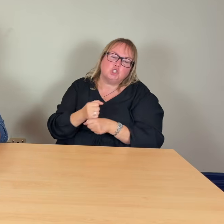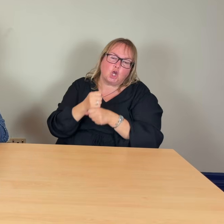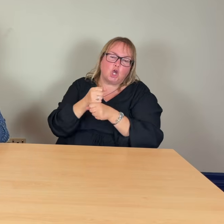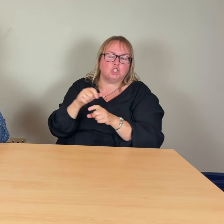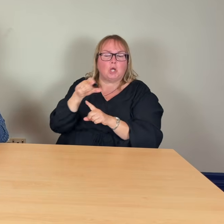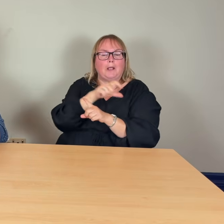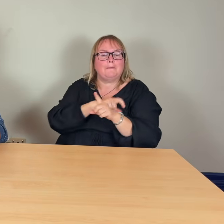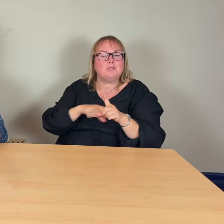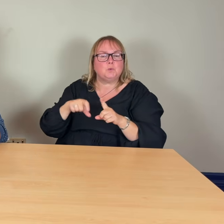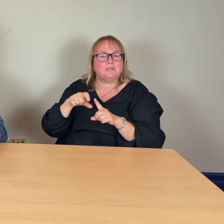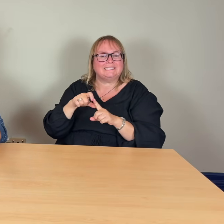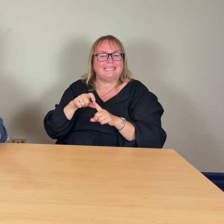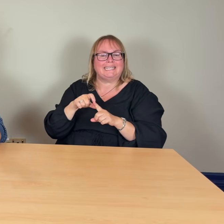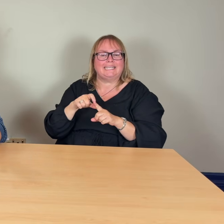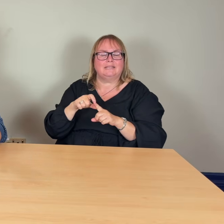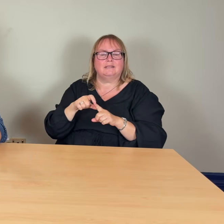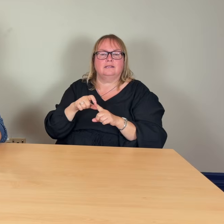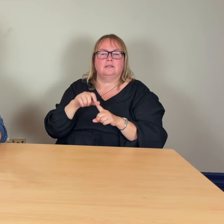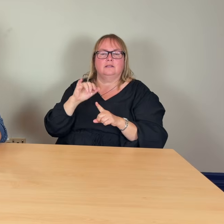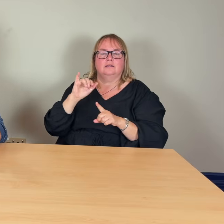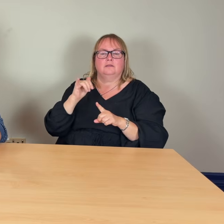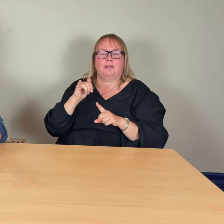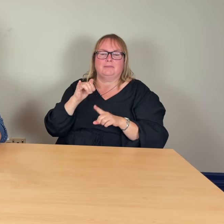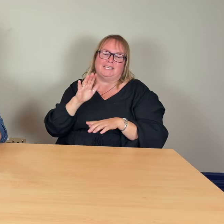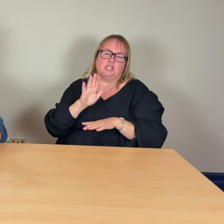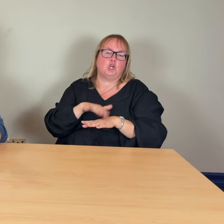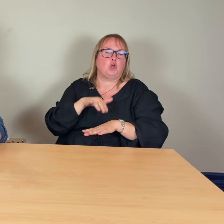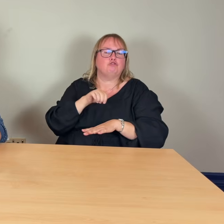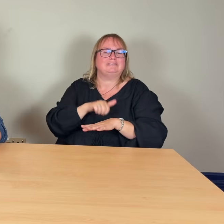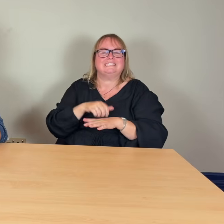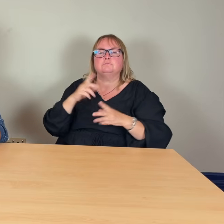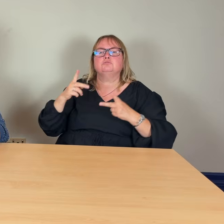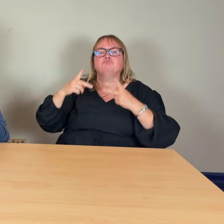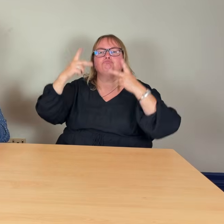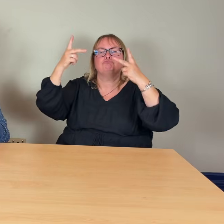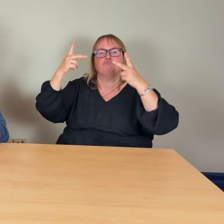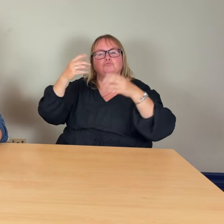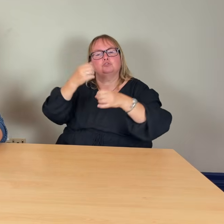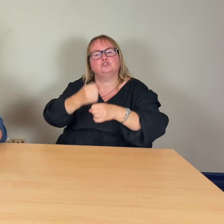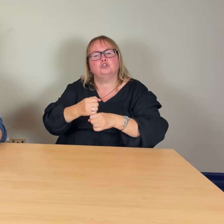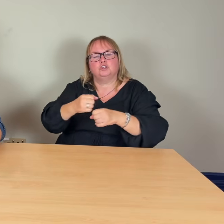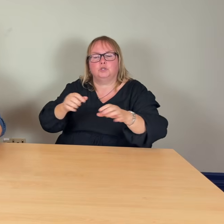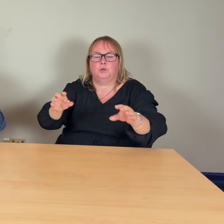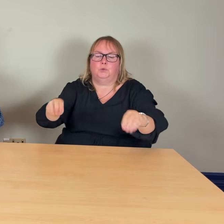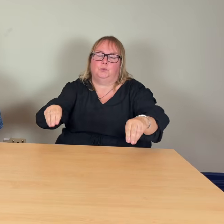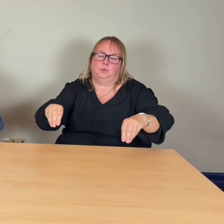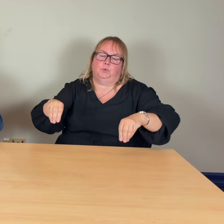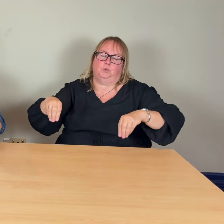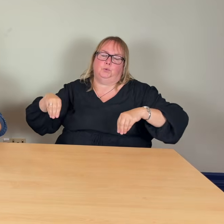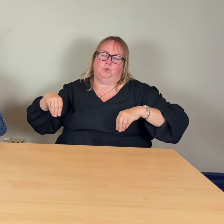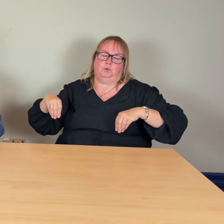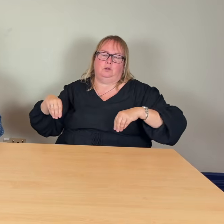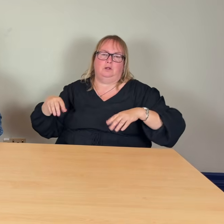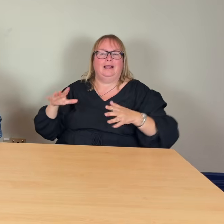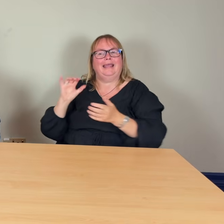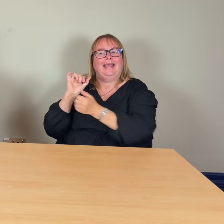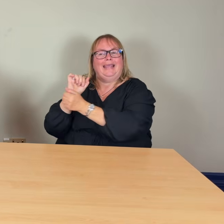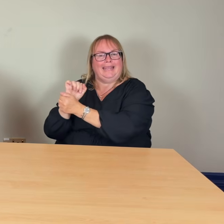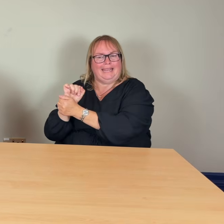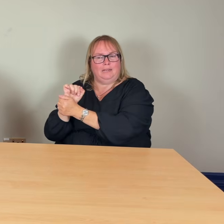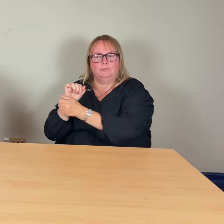them to light the ends of the rows for their Christmas concerts, and they'll keep them stacked up and they'll come out year after